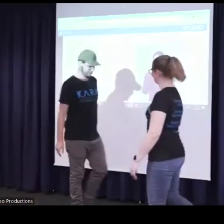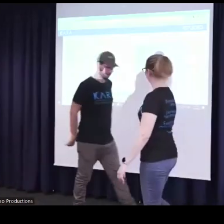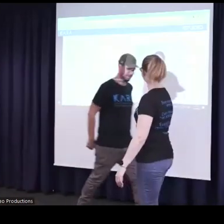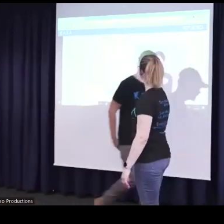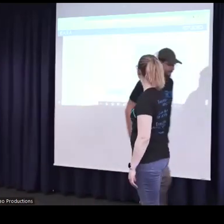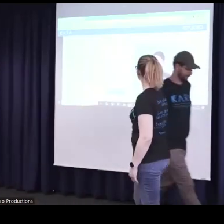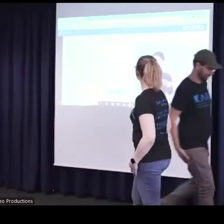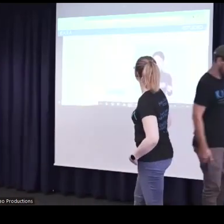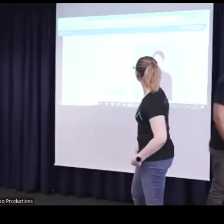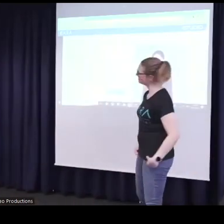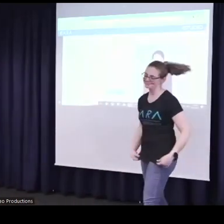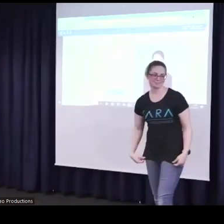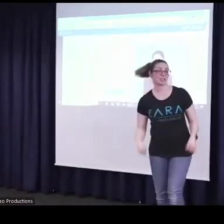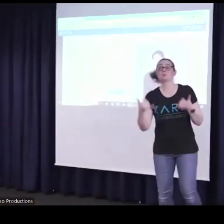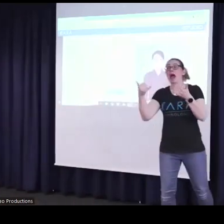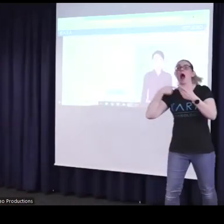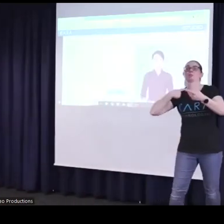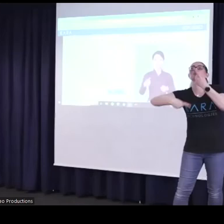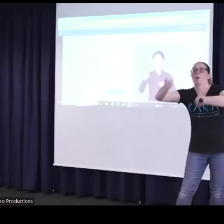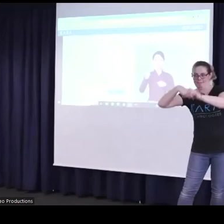you, Aidan.